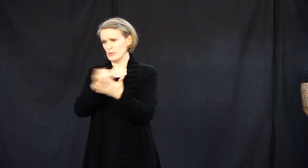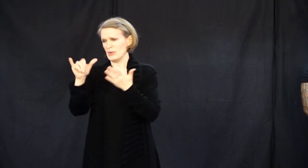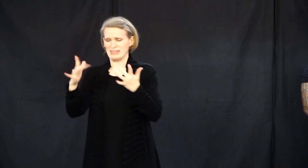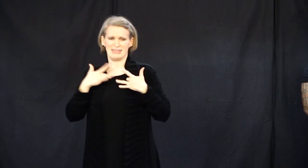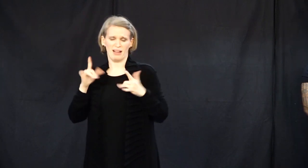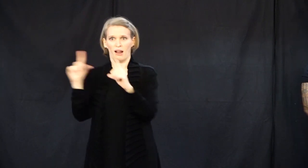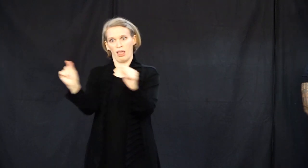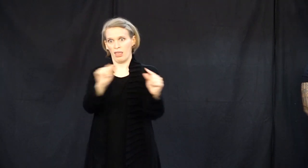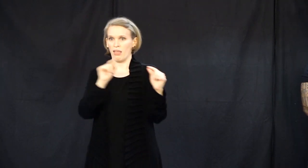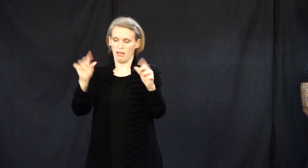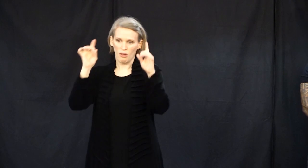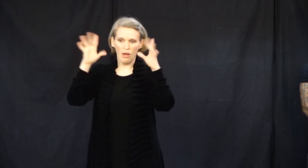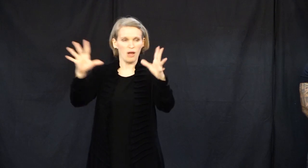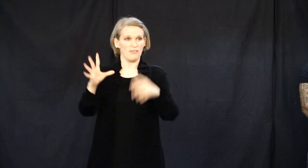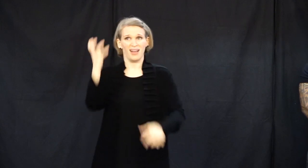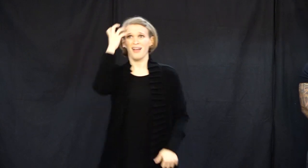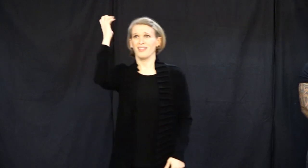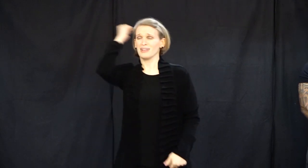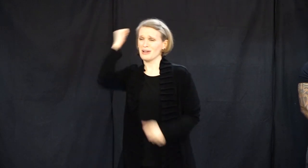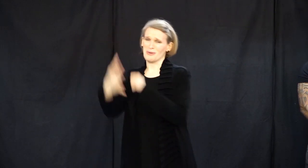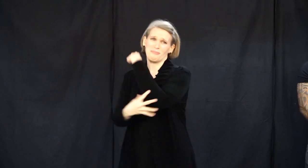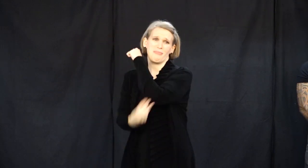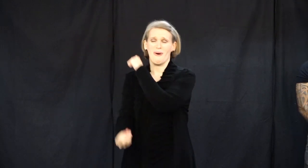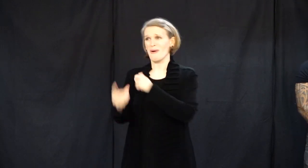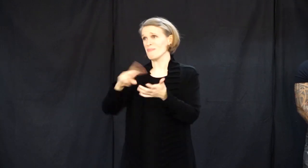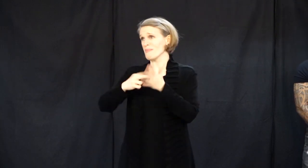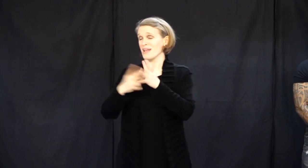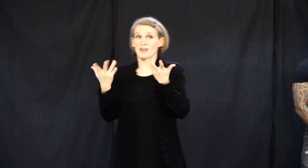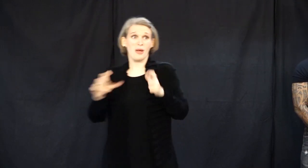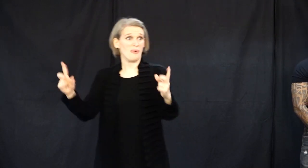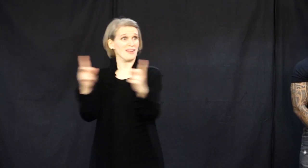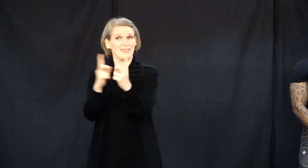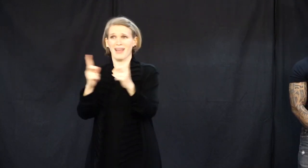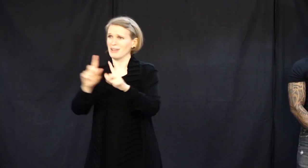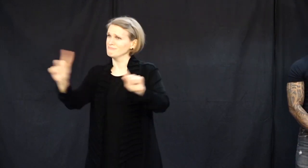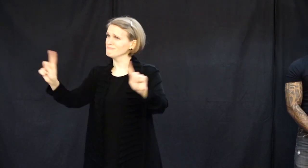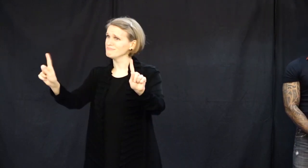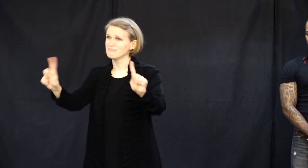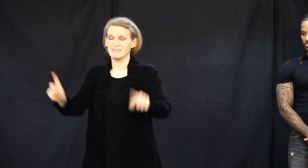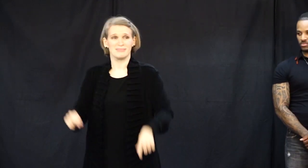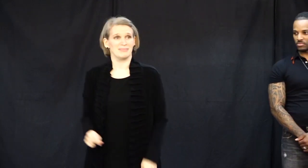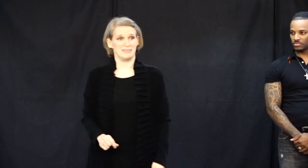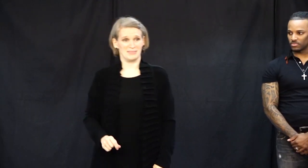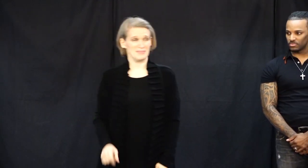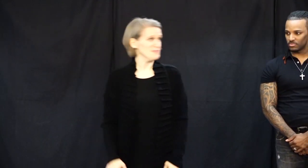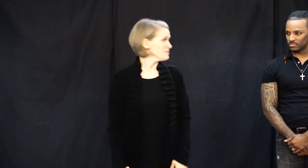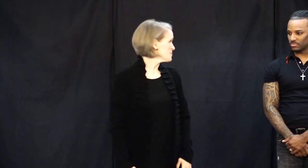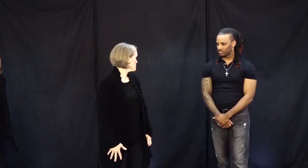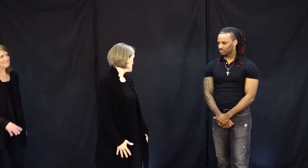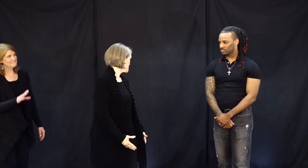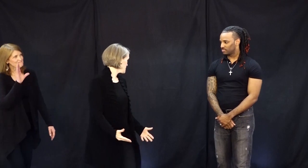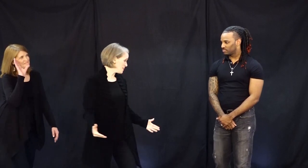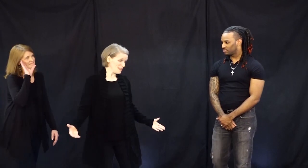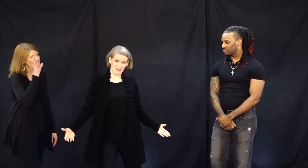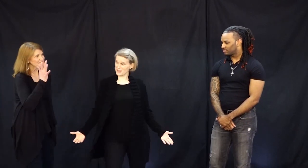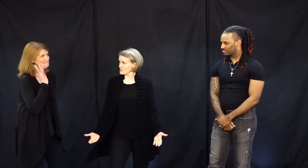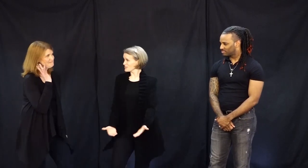insidious. And Alexander is penniless. That doesn't mean I want him any less. Elizabeth Schuyler, it's a pleasure to meet you.